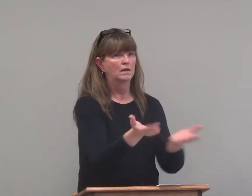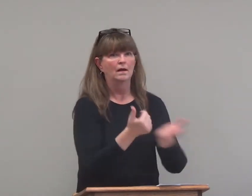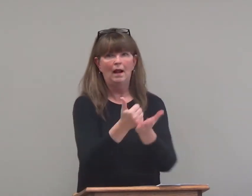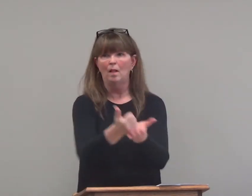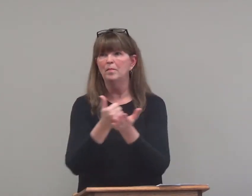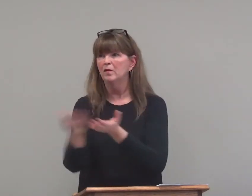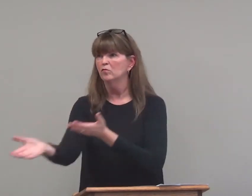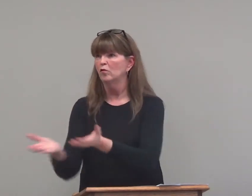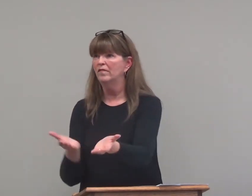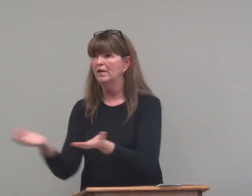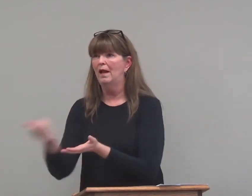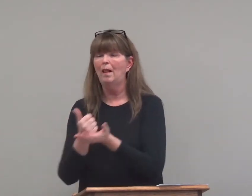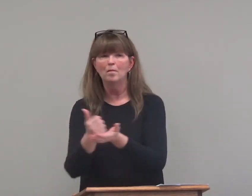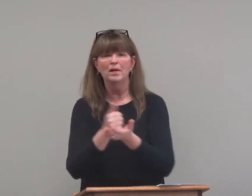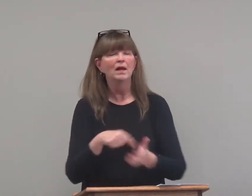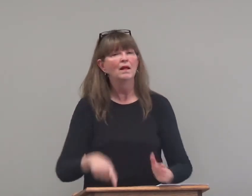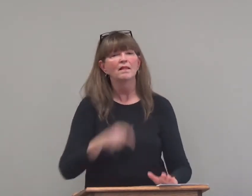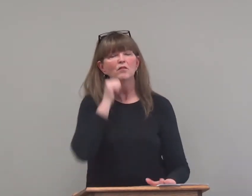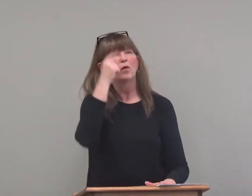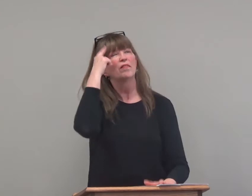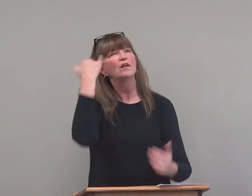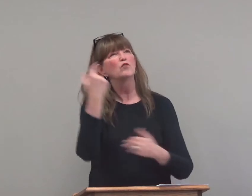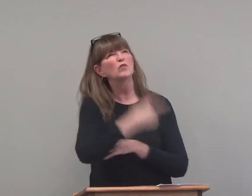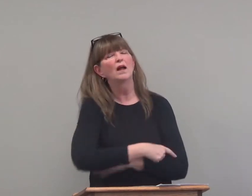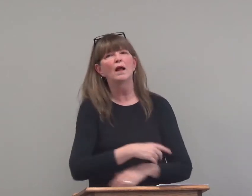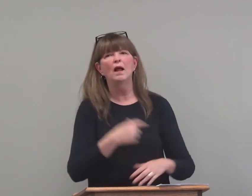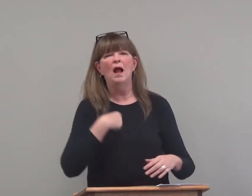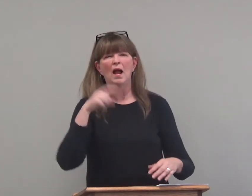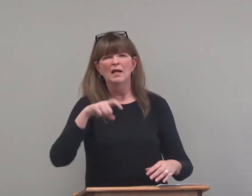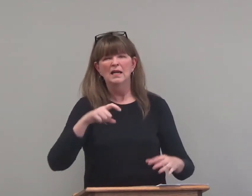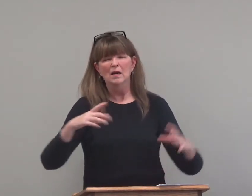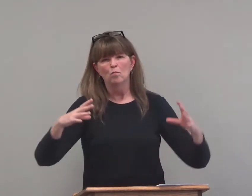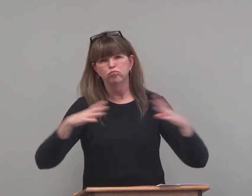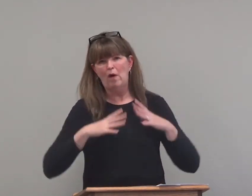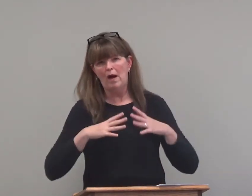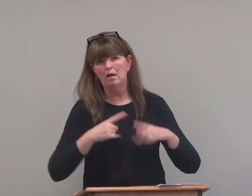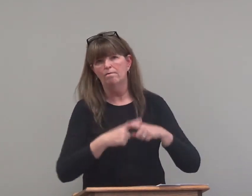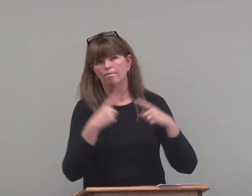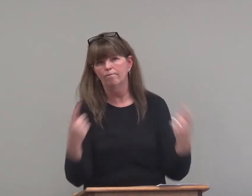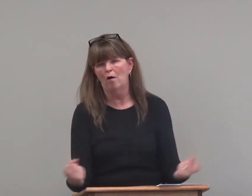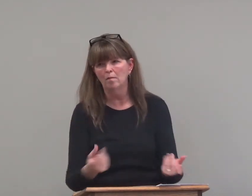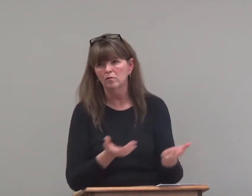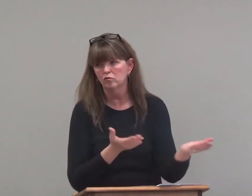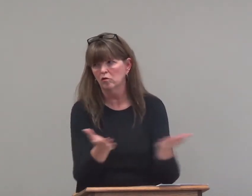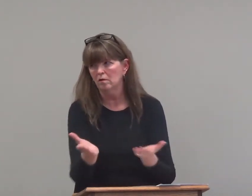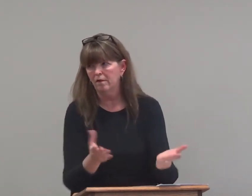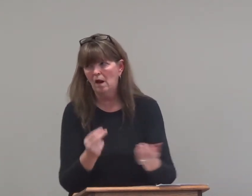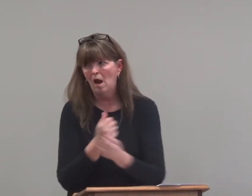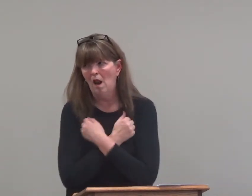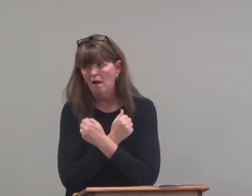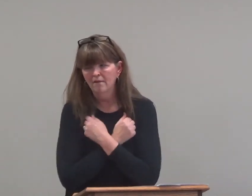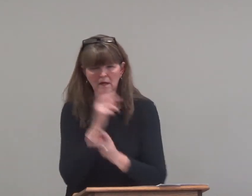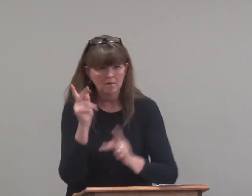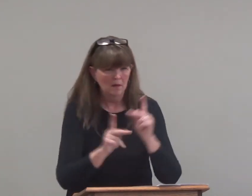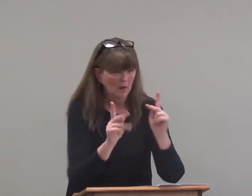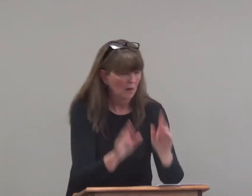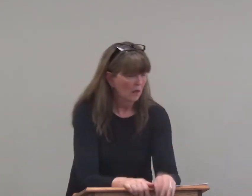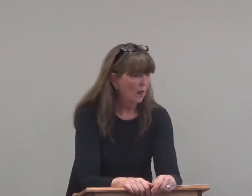the greatest act you can do during the day is to serve and help. Don't think, oh, today I need a break from service and